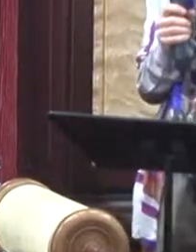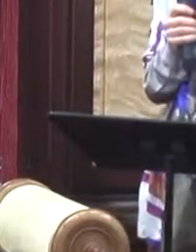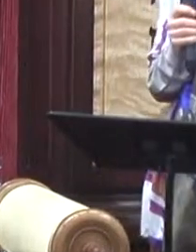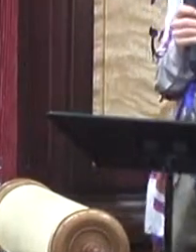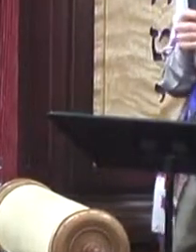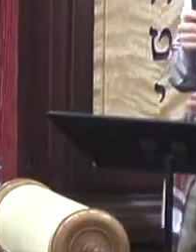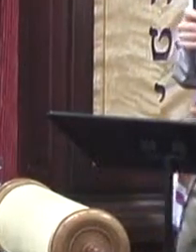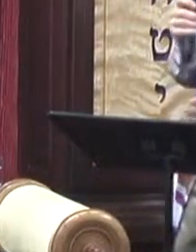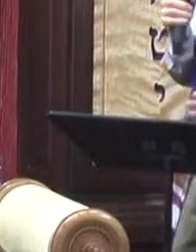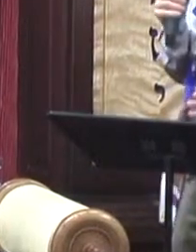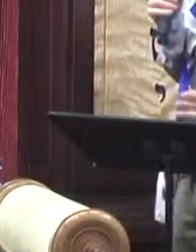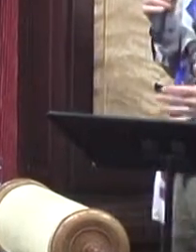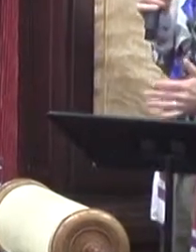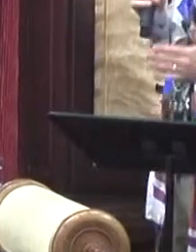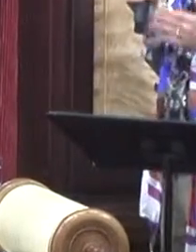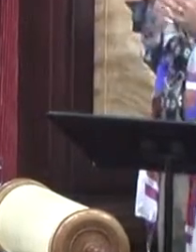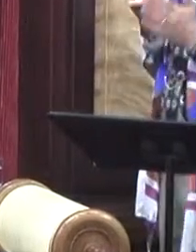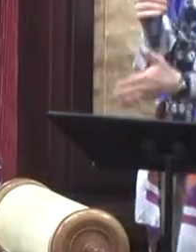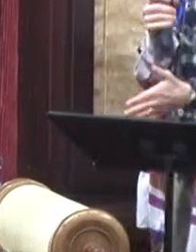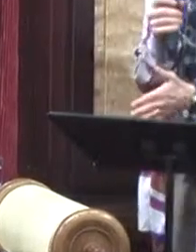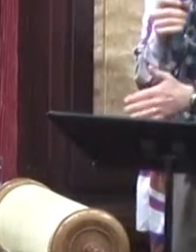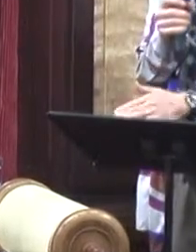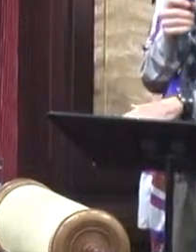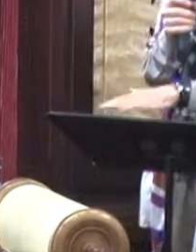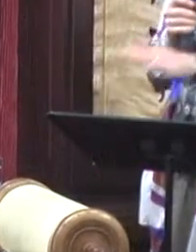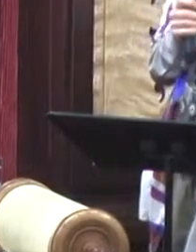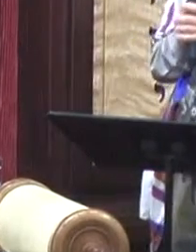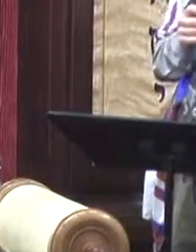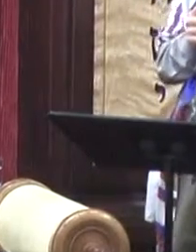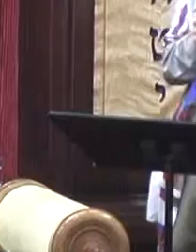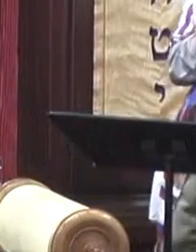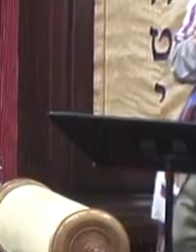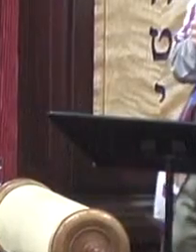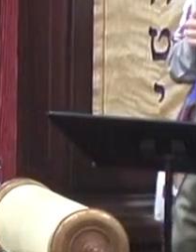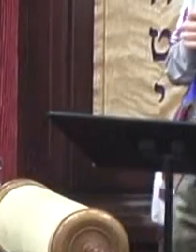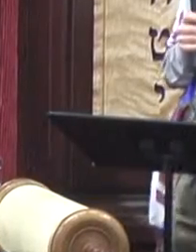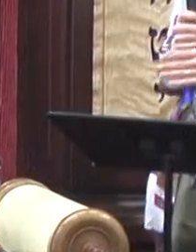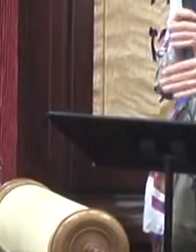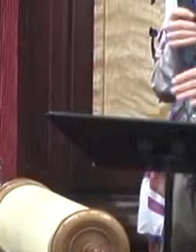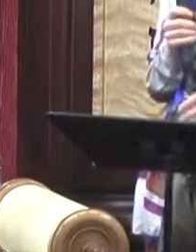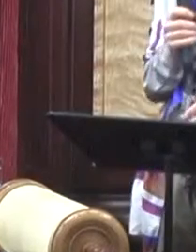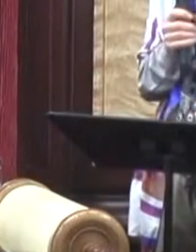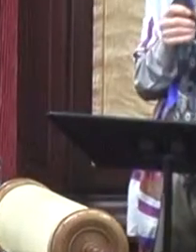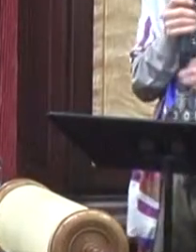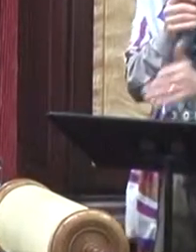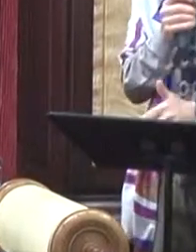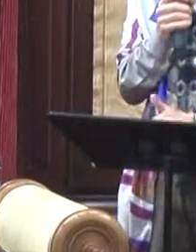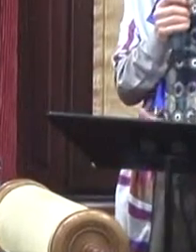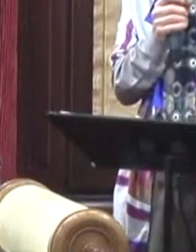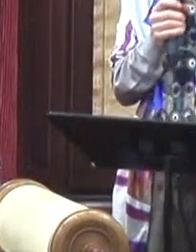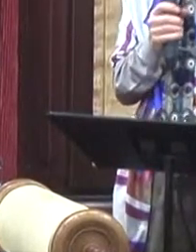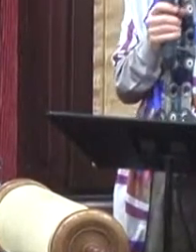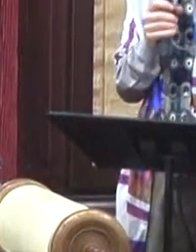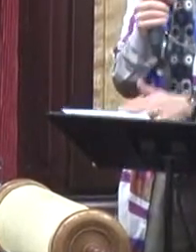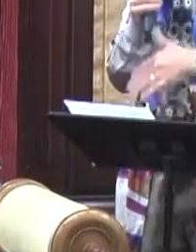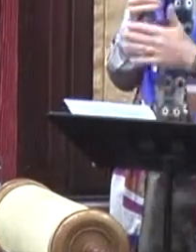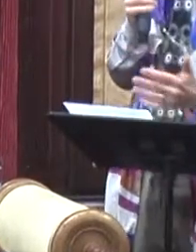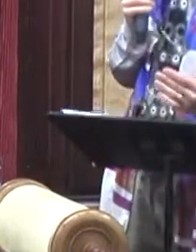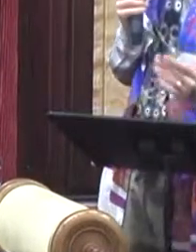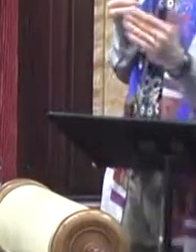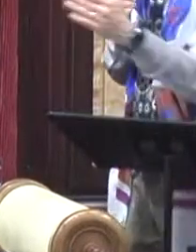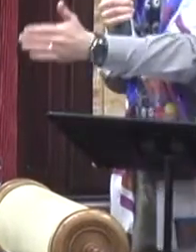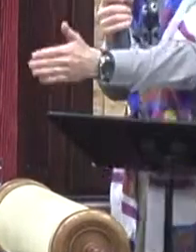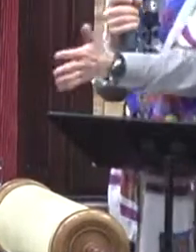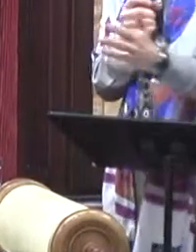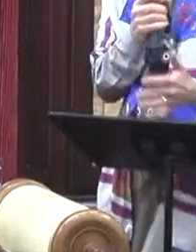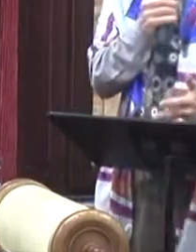Jacob once again, supernaturally, putting his terror on all the friends of the Shechemites who should have attacked them in revenge before